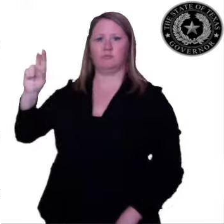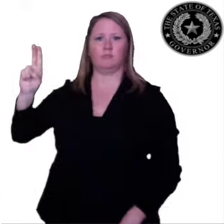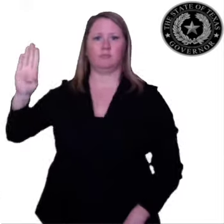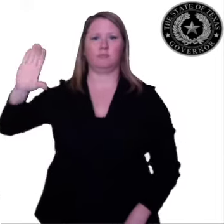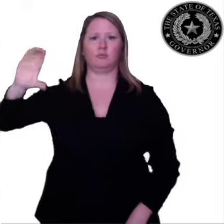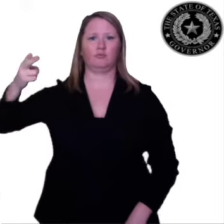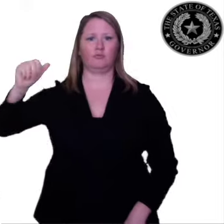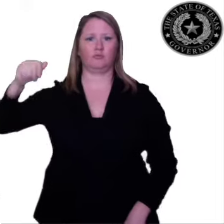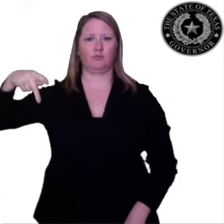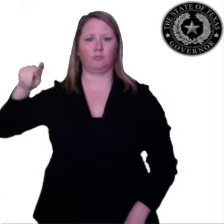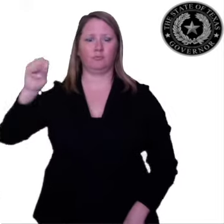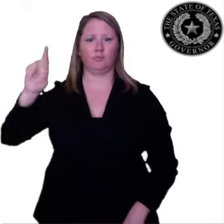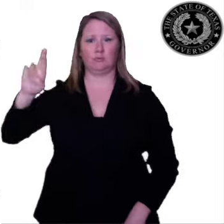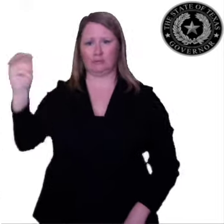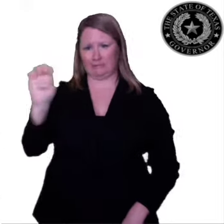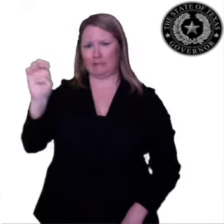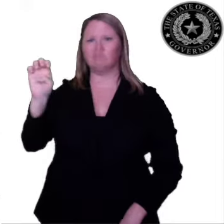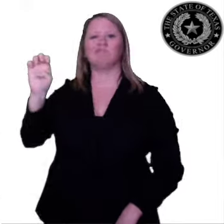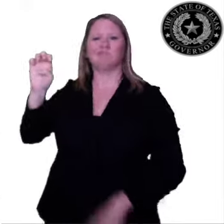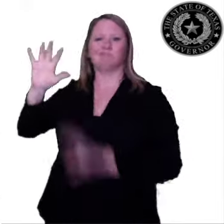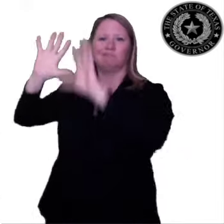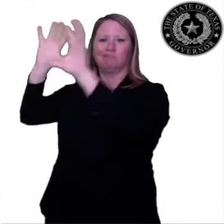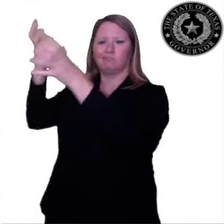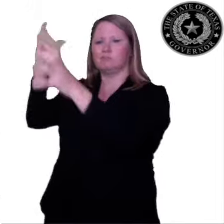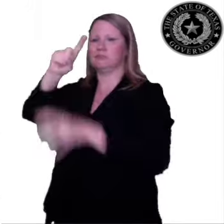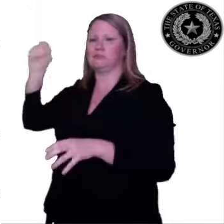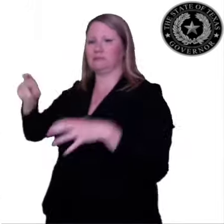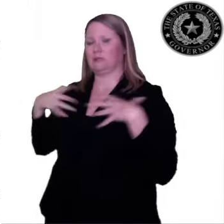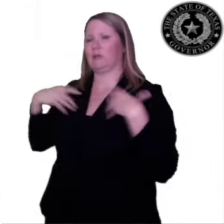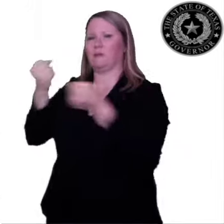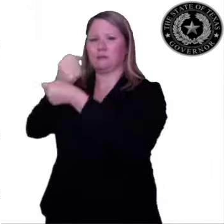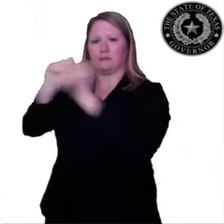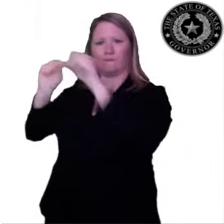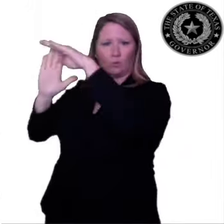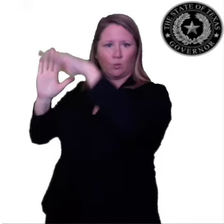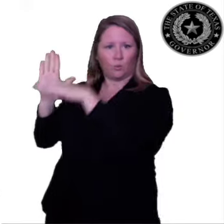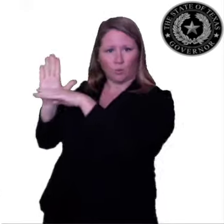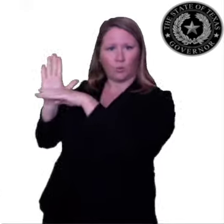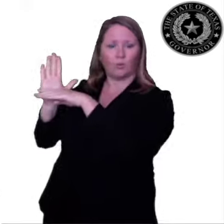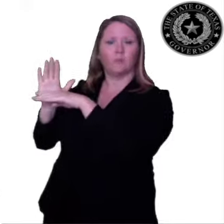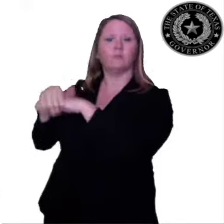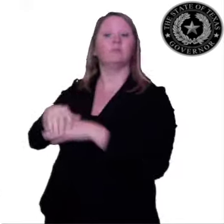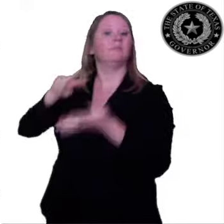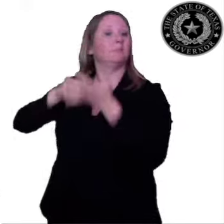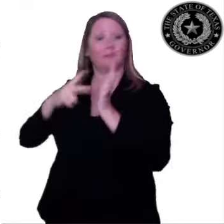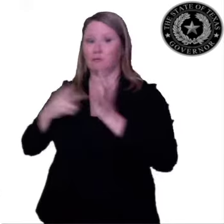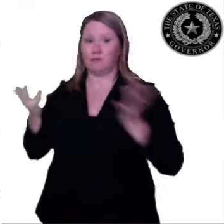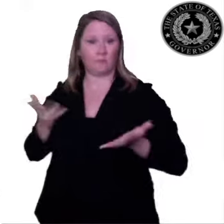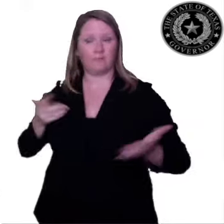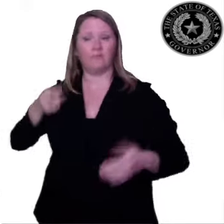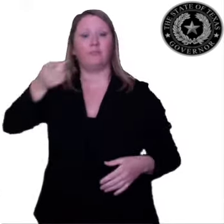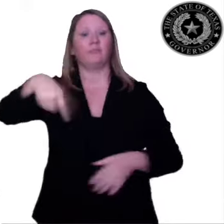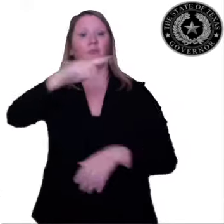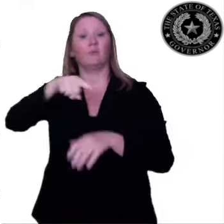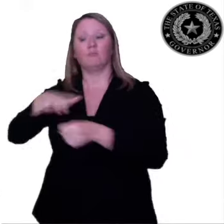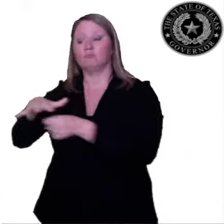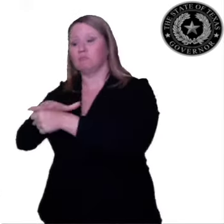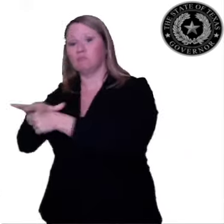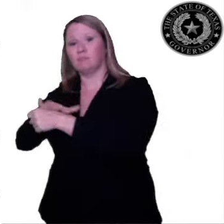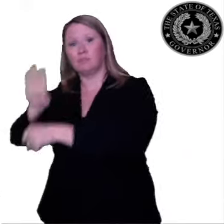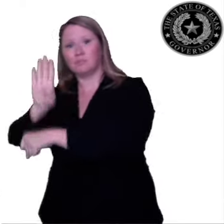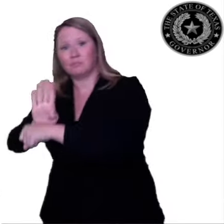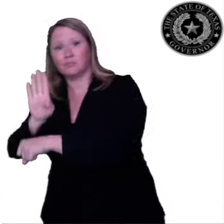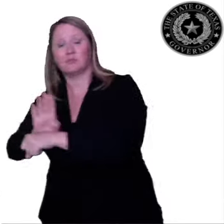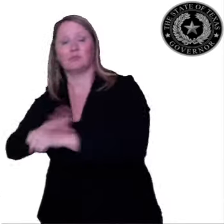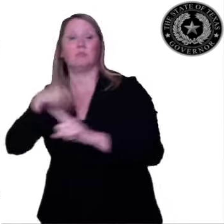418.1015B and 418.108 of the Texas Government Code, Chapter 81, Subchapter E of the Texas Health and